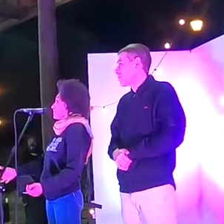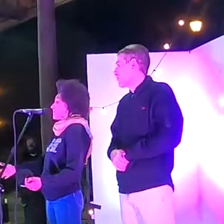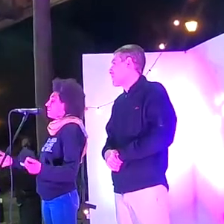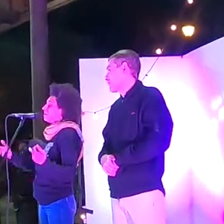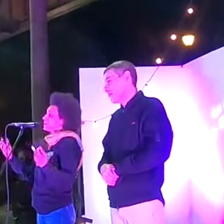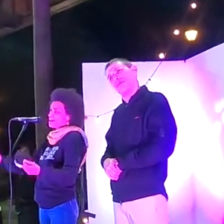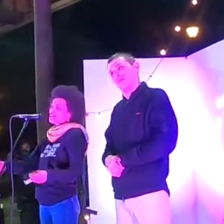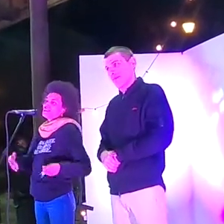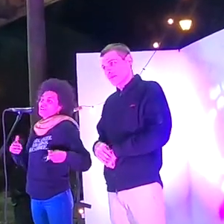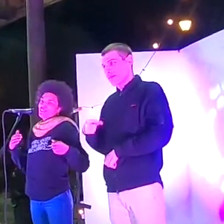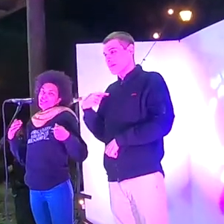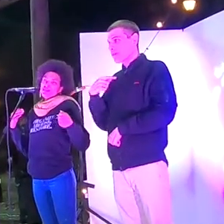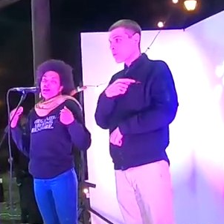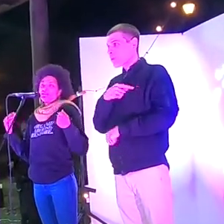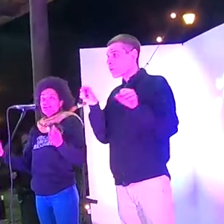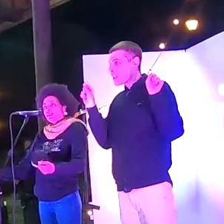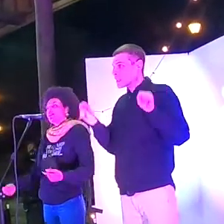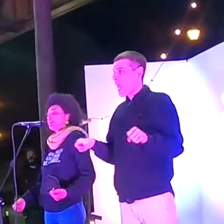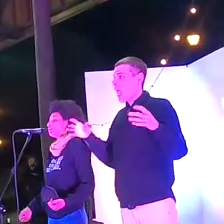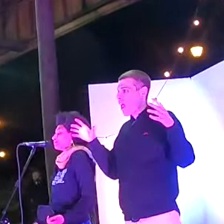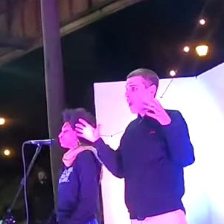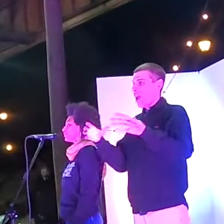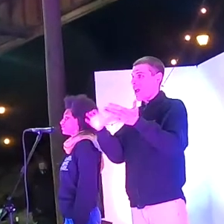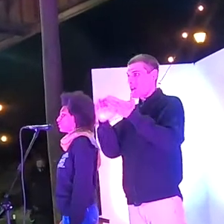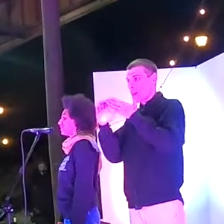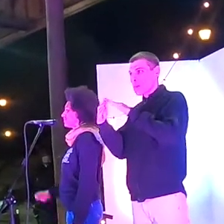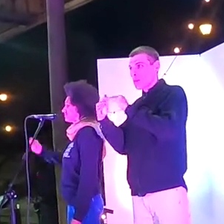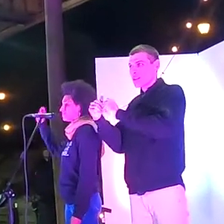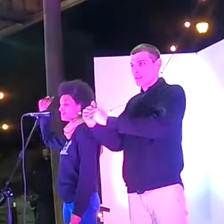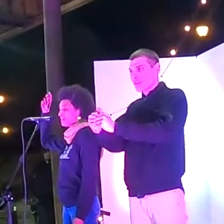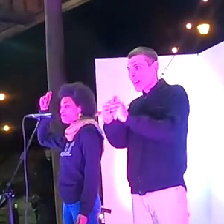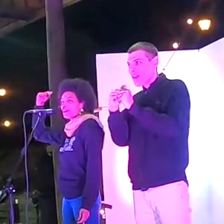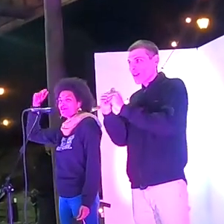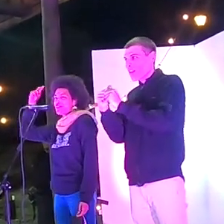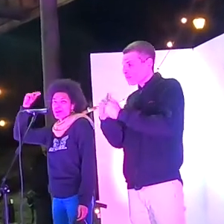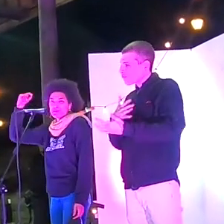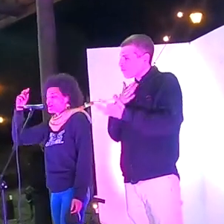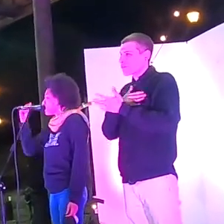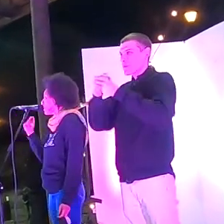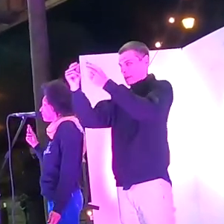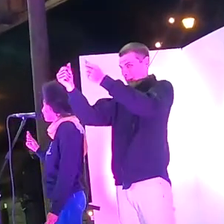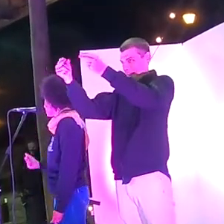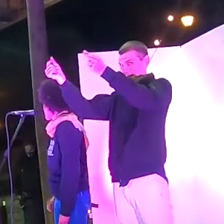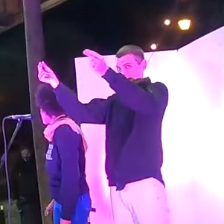a way that allows us to have even a little bit more joy. So let's snap it out for them as well.